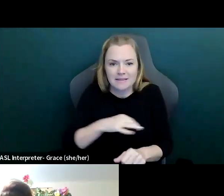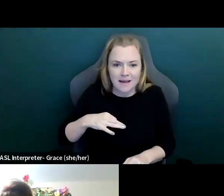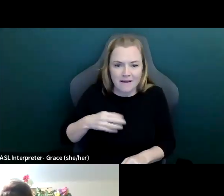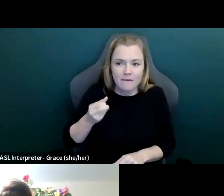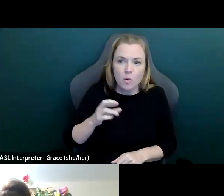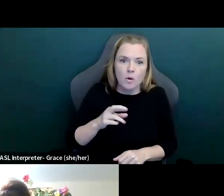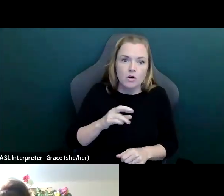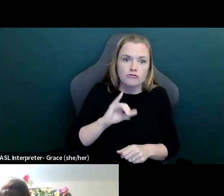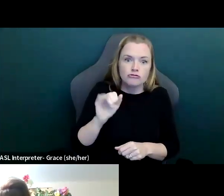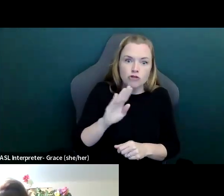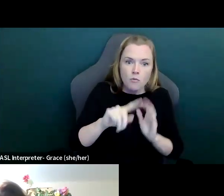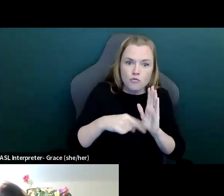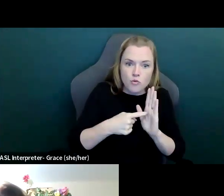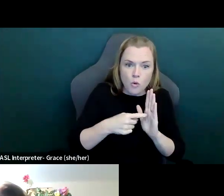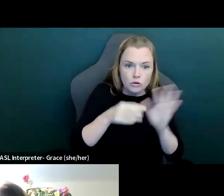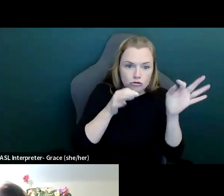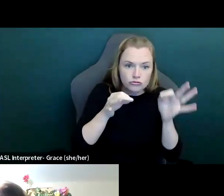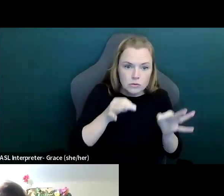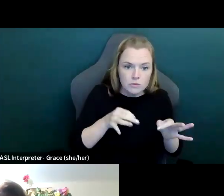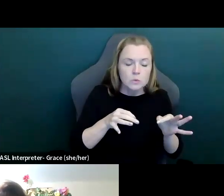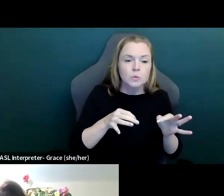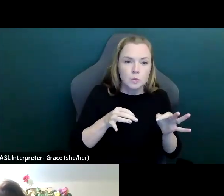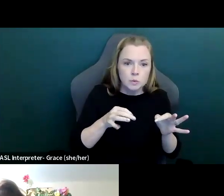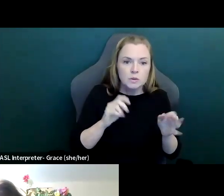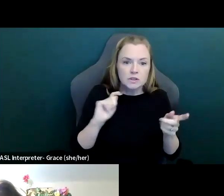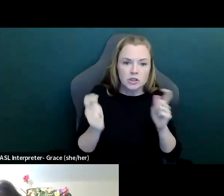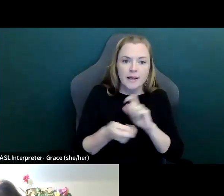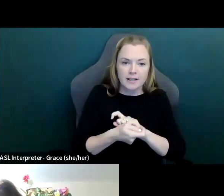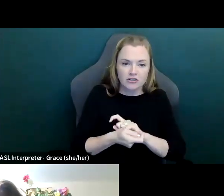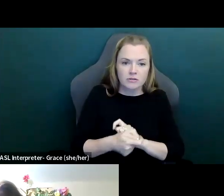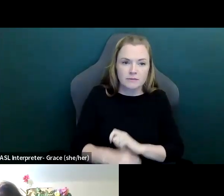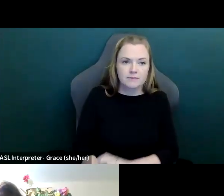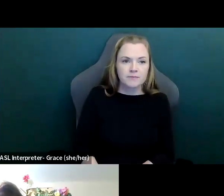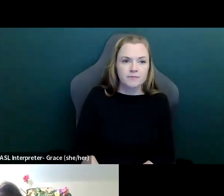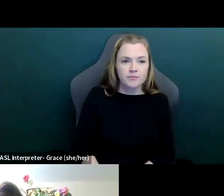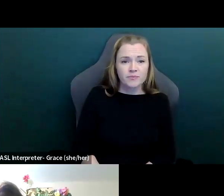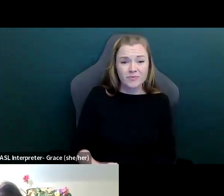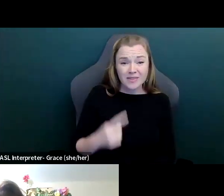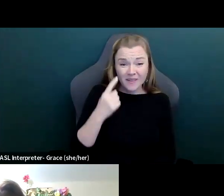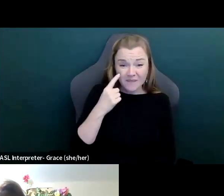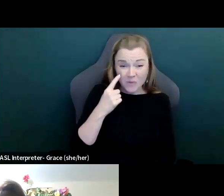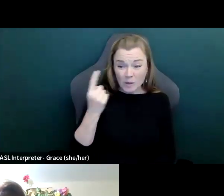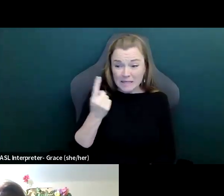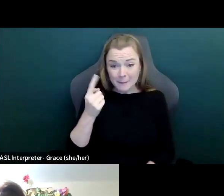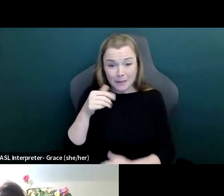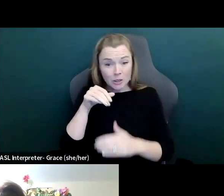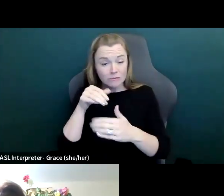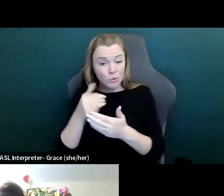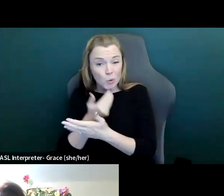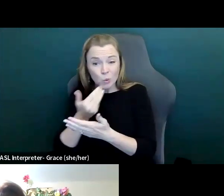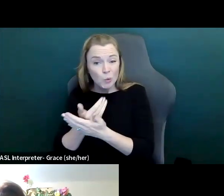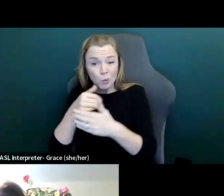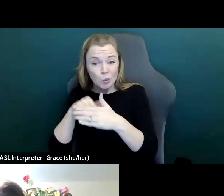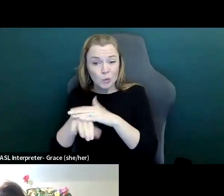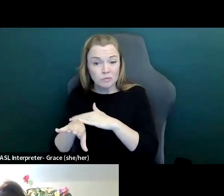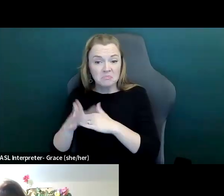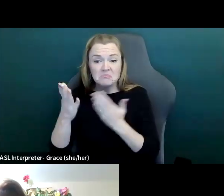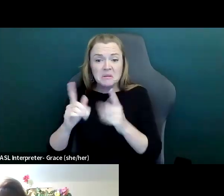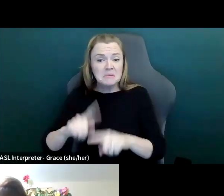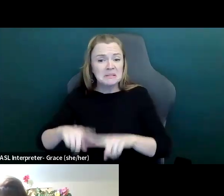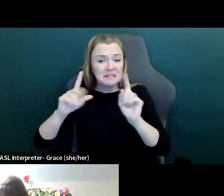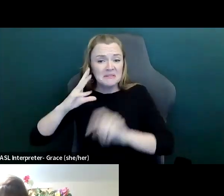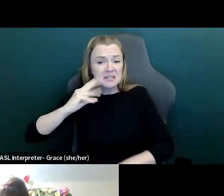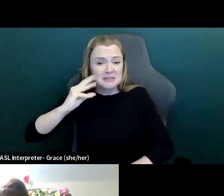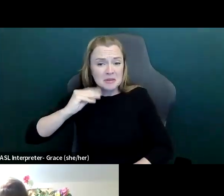roles, all of that has changed. For somebody who's entering, it may be a completely different